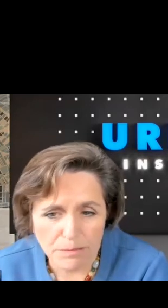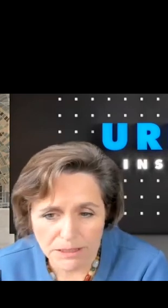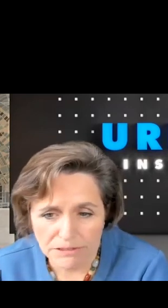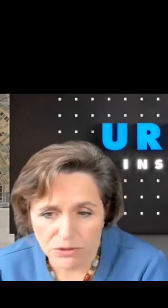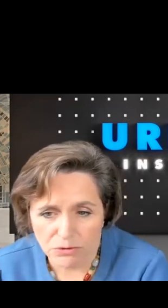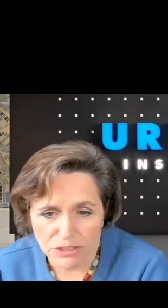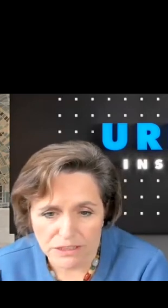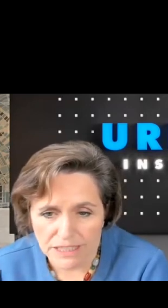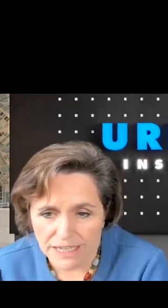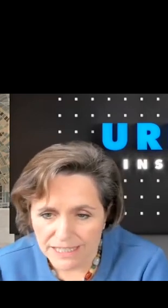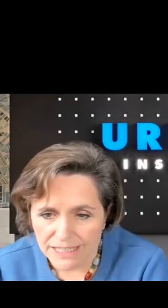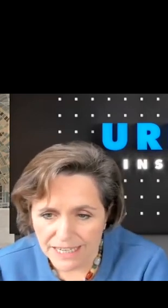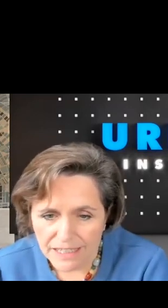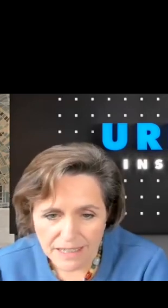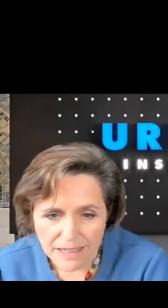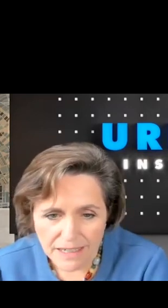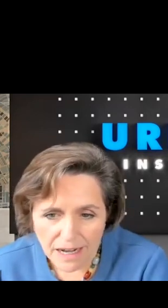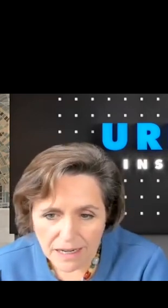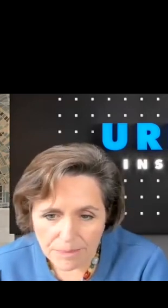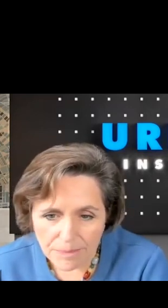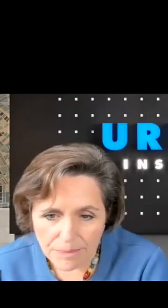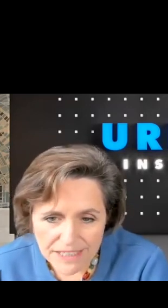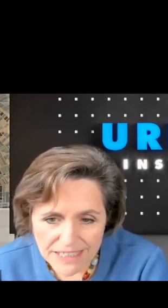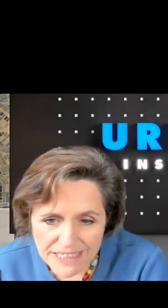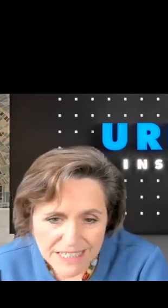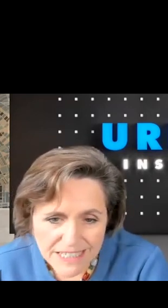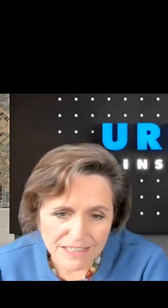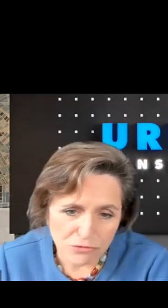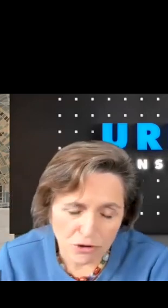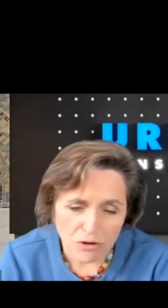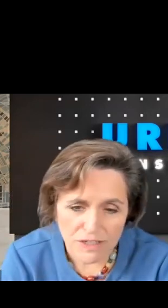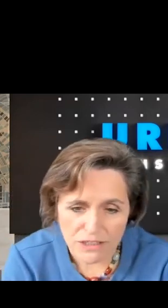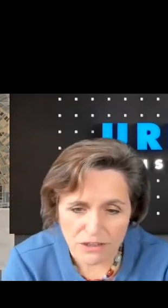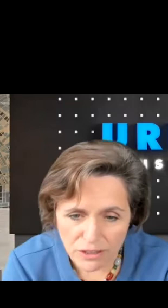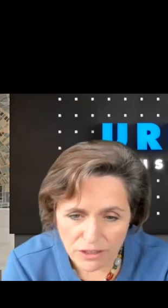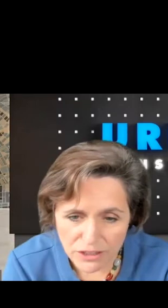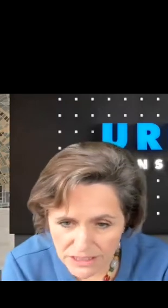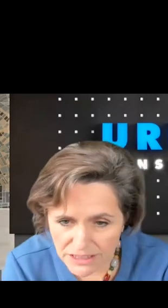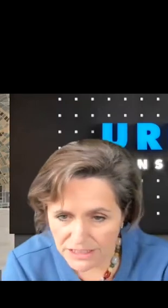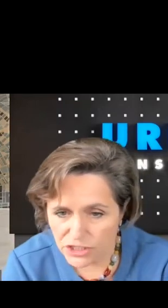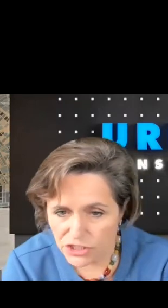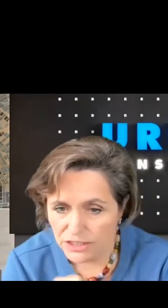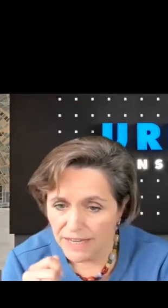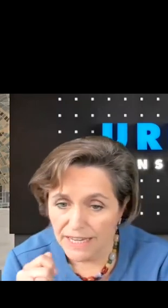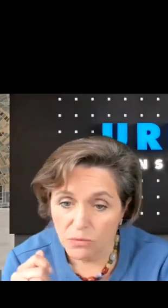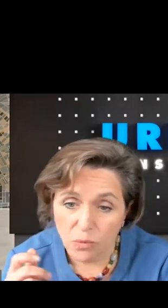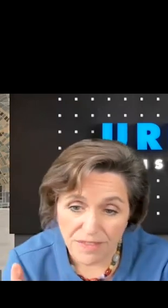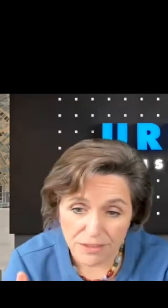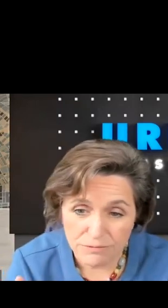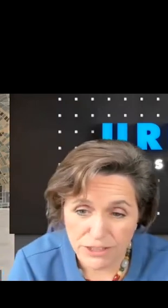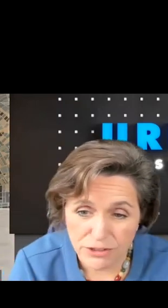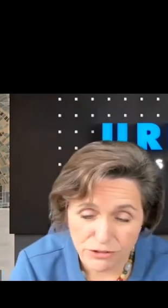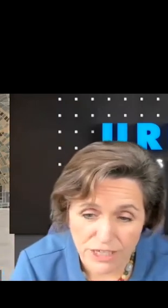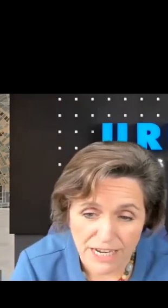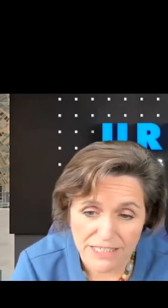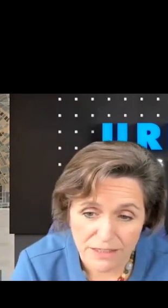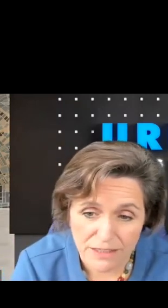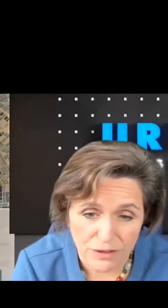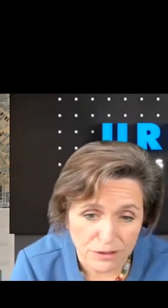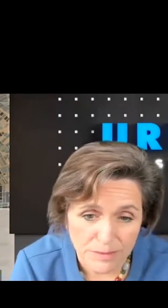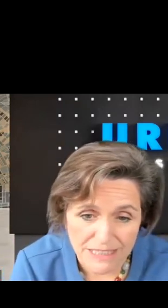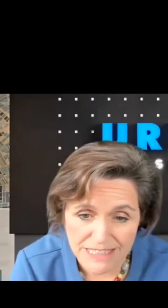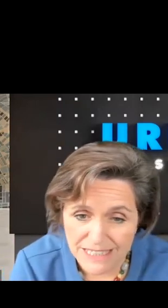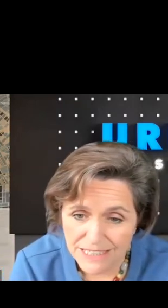of our public resources, and yet the insight that drove us launching this initiative and what the research